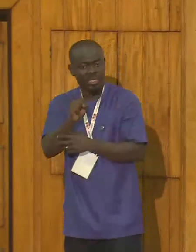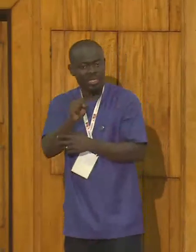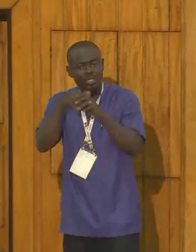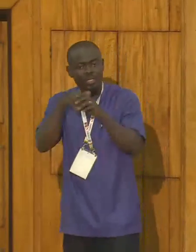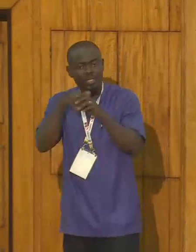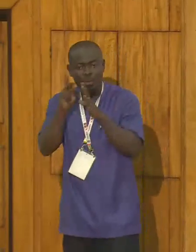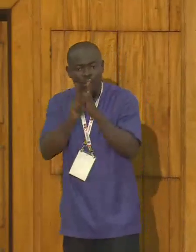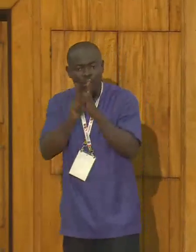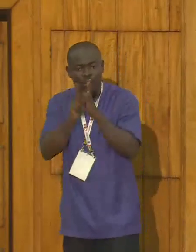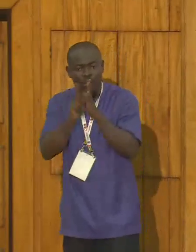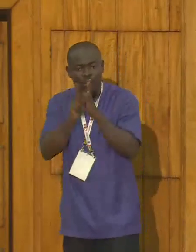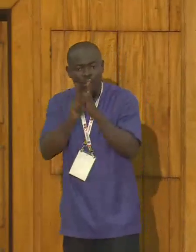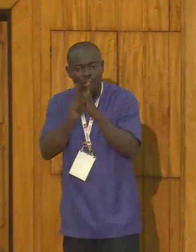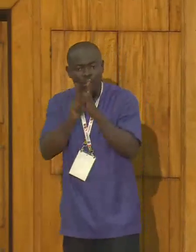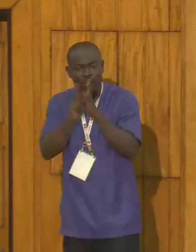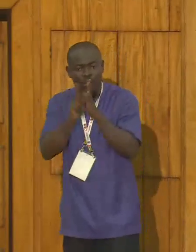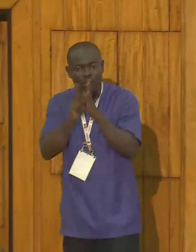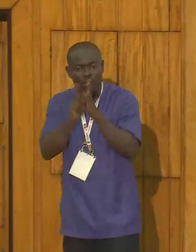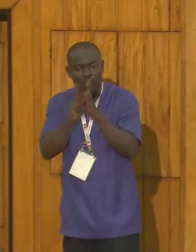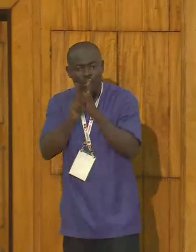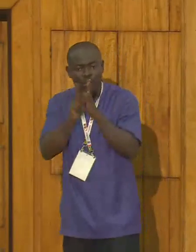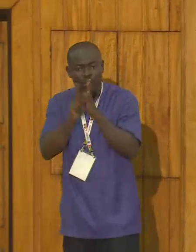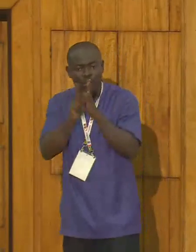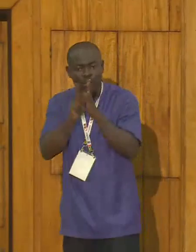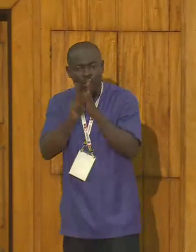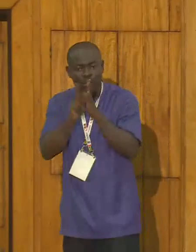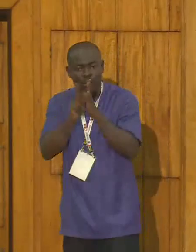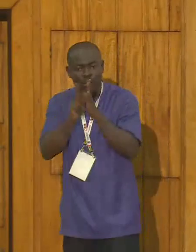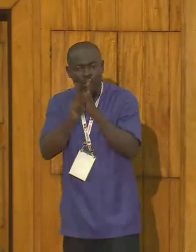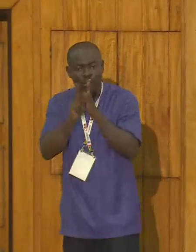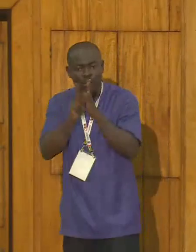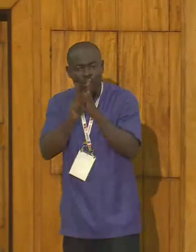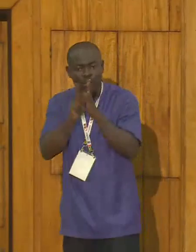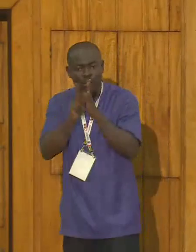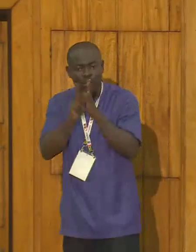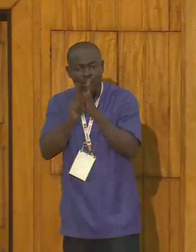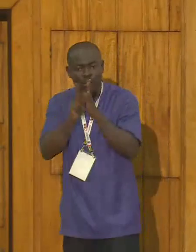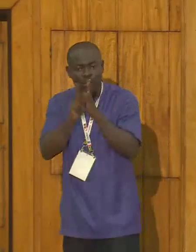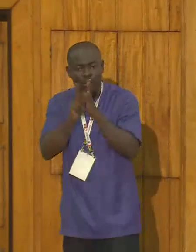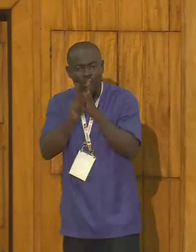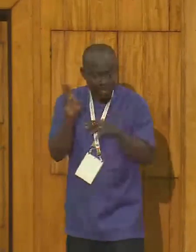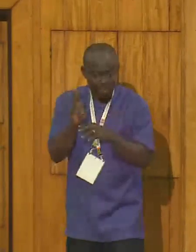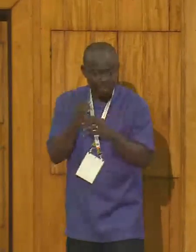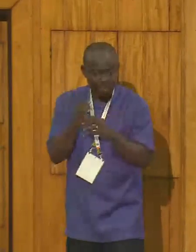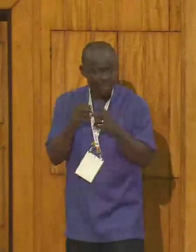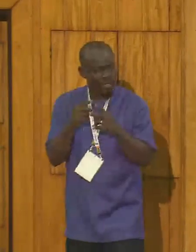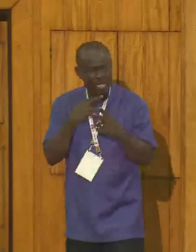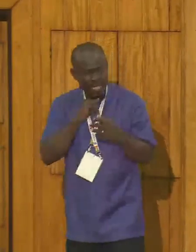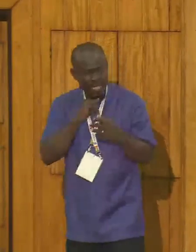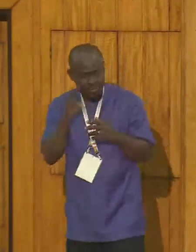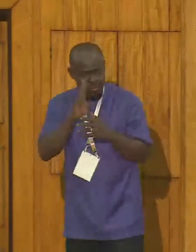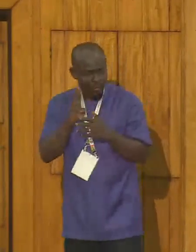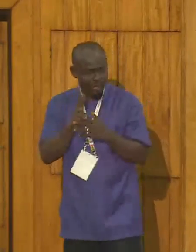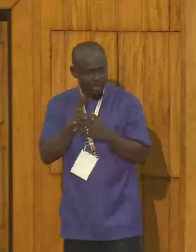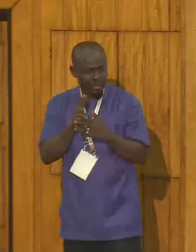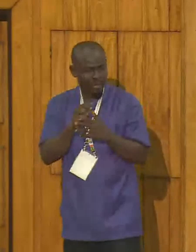practice. The methods used was a qualitative study using